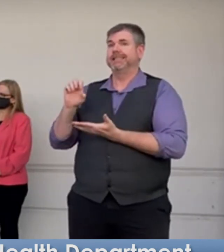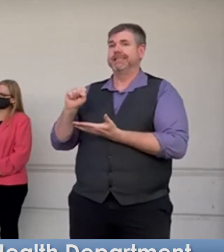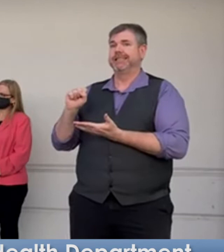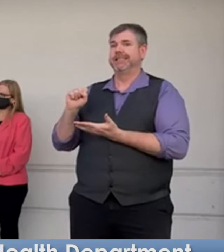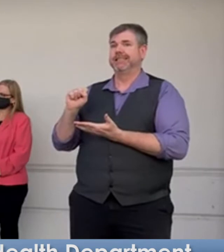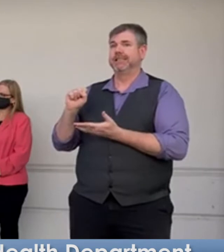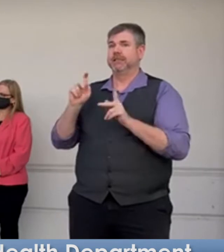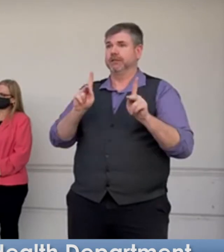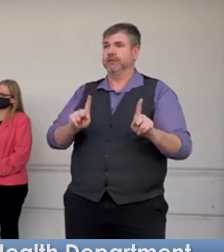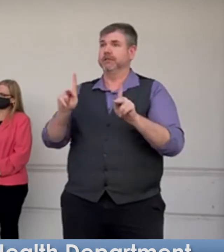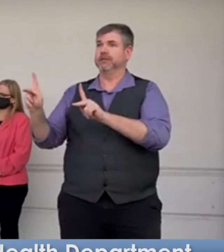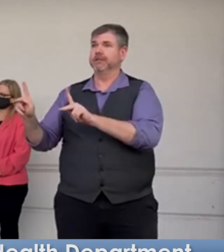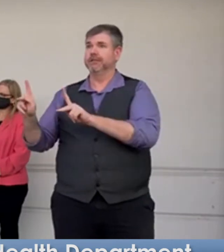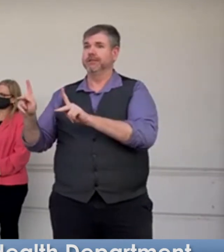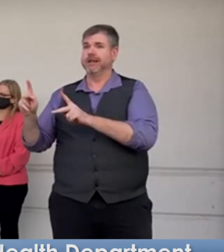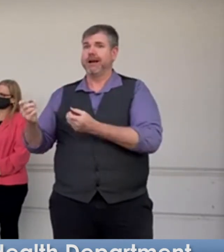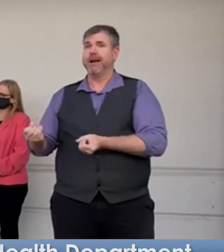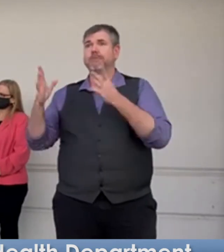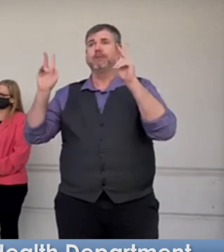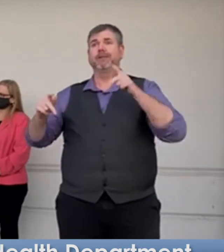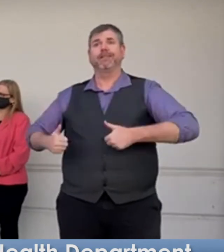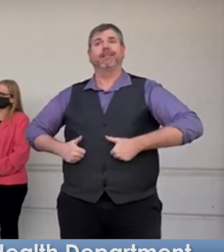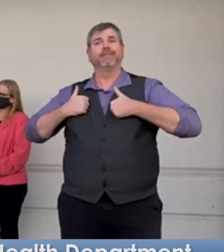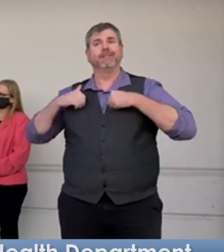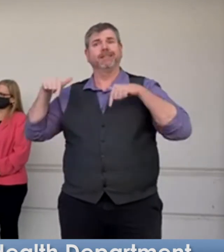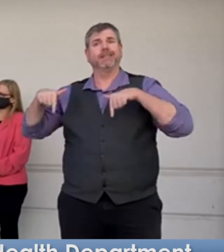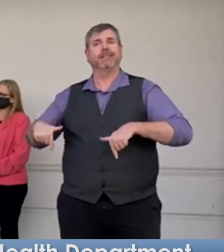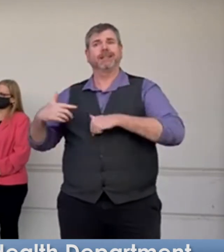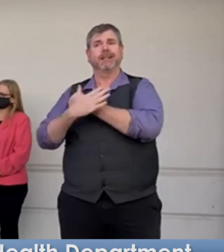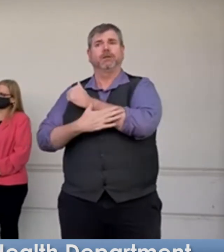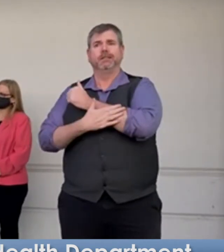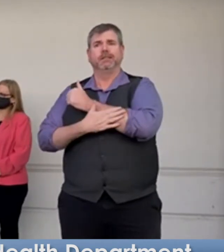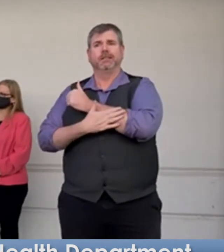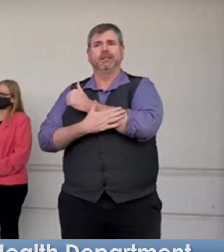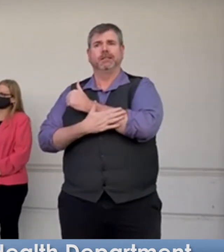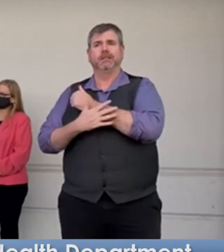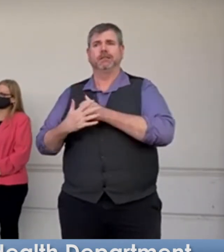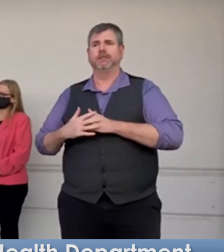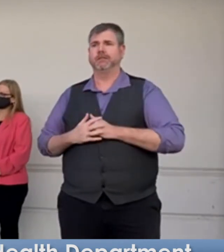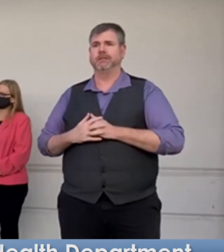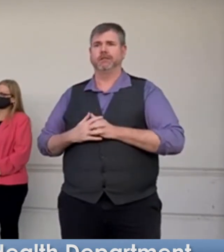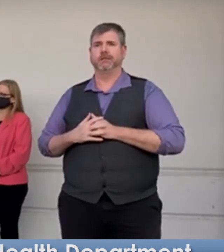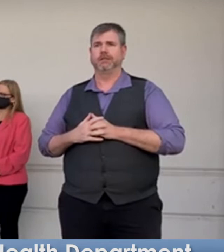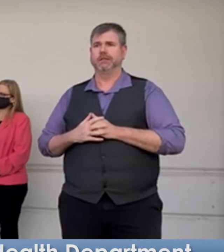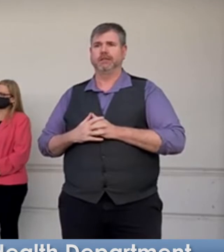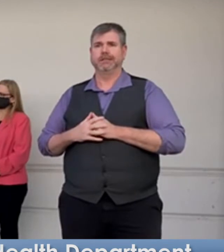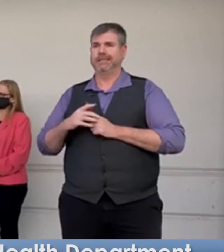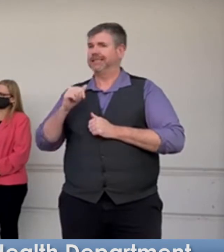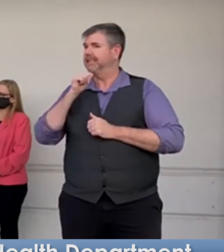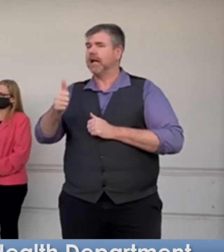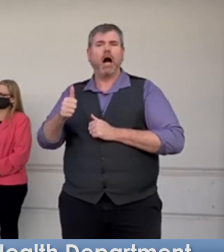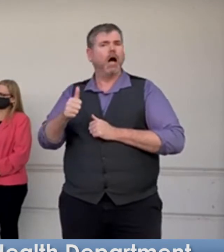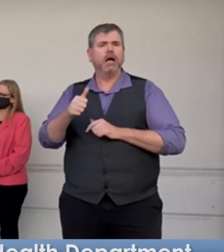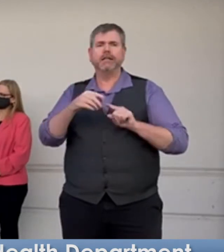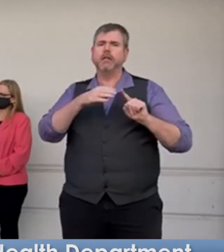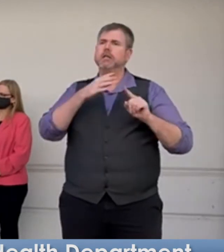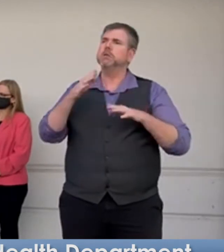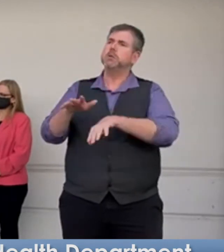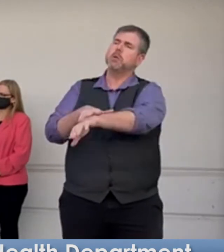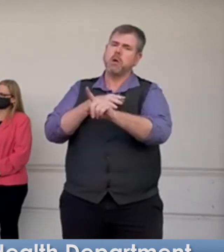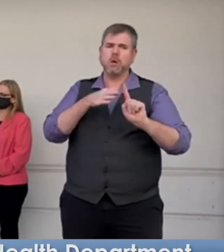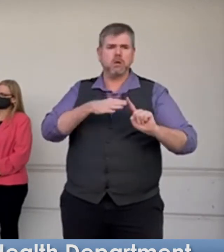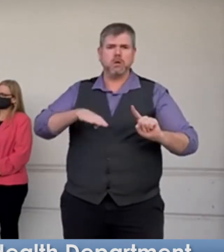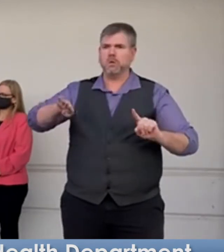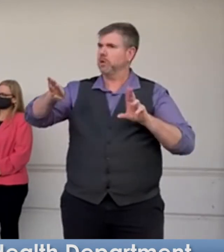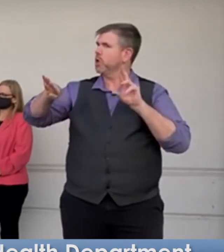reported in our county, that curve is going straight up. That is what concerns us. It's how fast